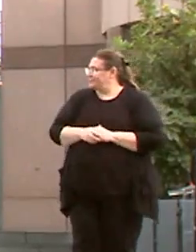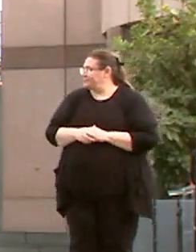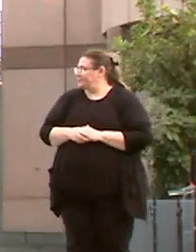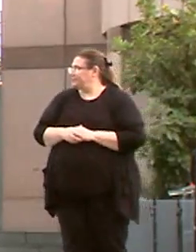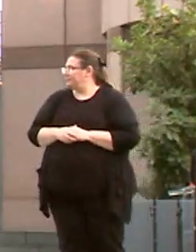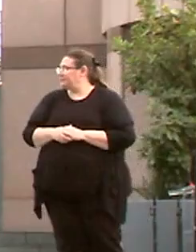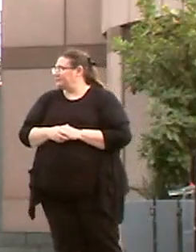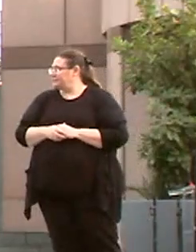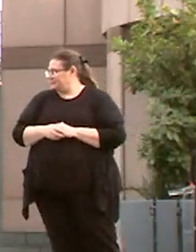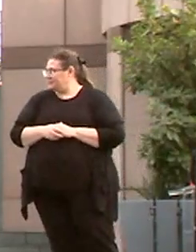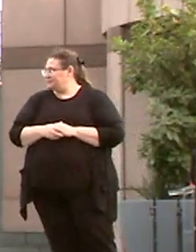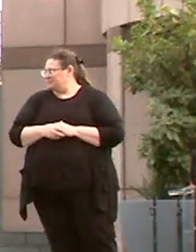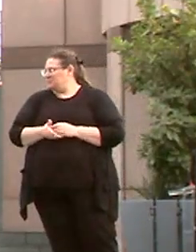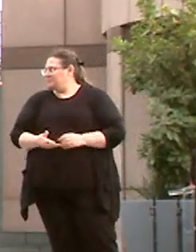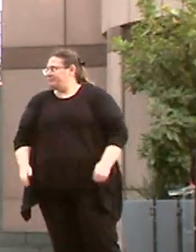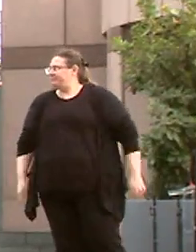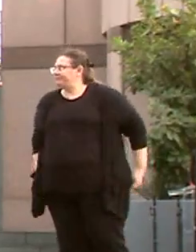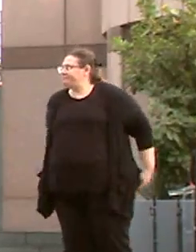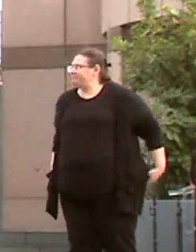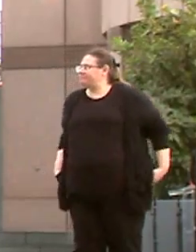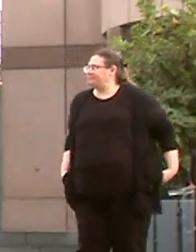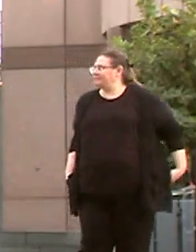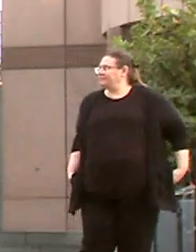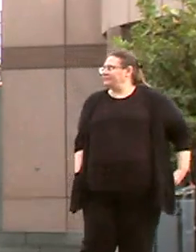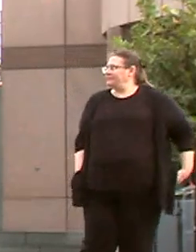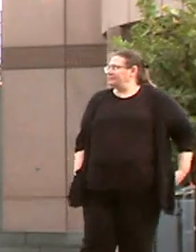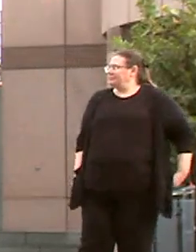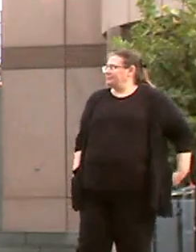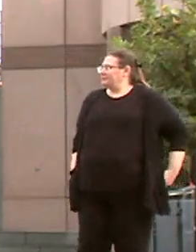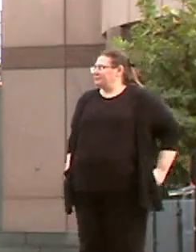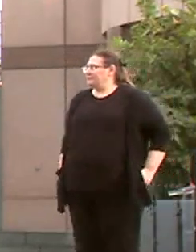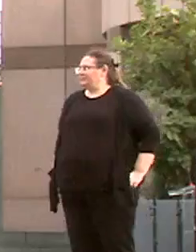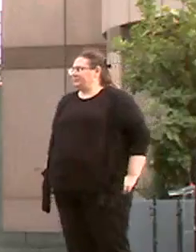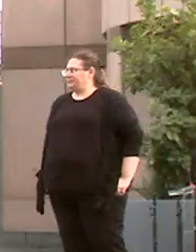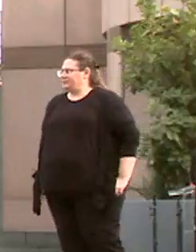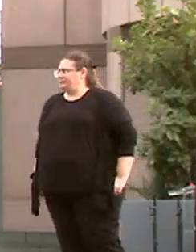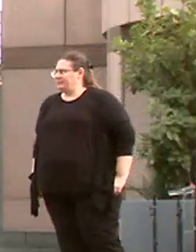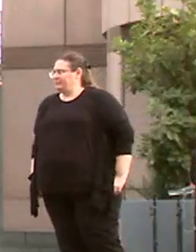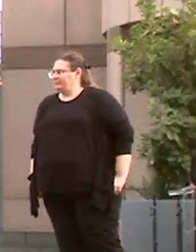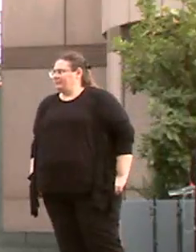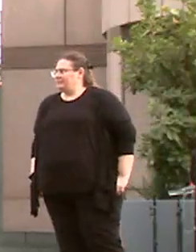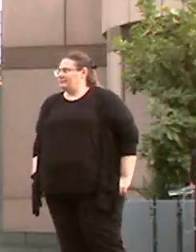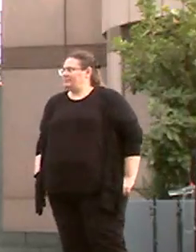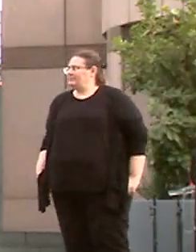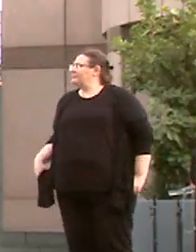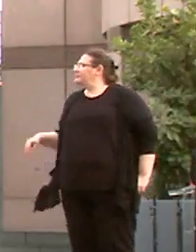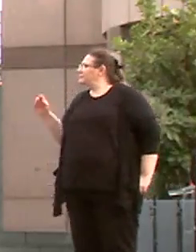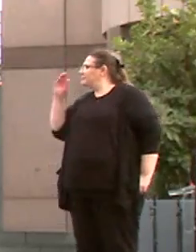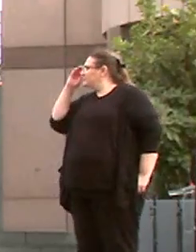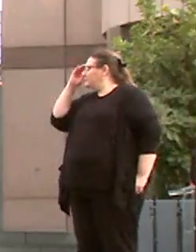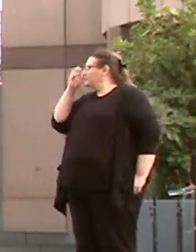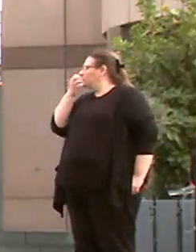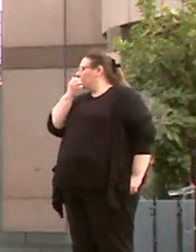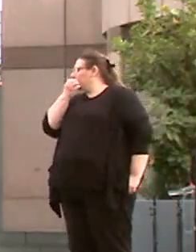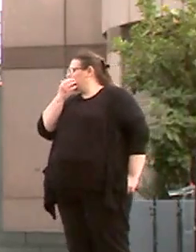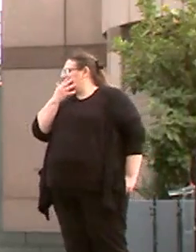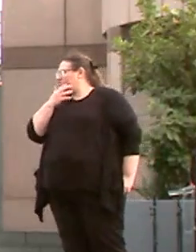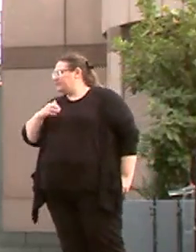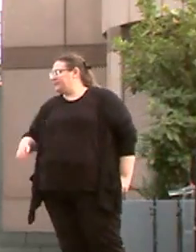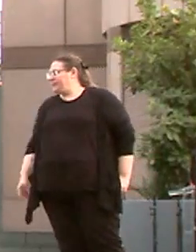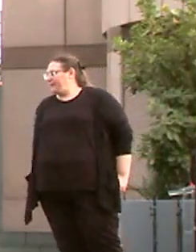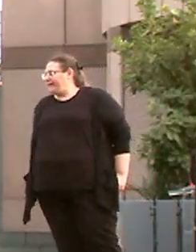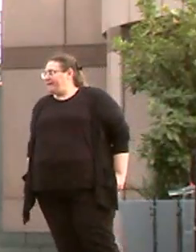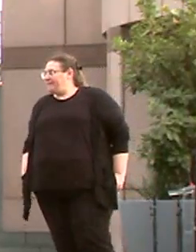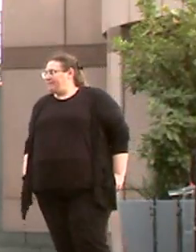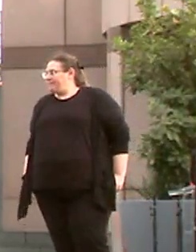can't speak about inclusion writers specifically because I don't work on the content side of things, but I can say, you know, while the